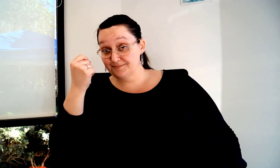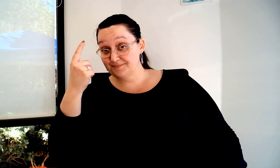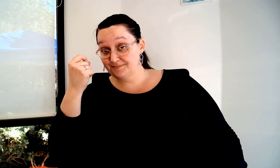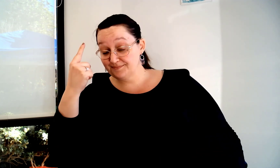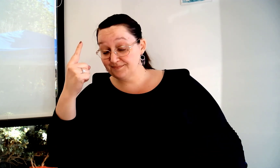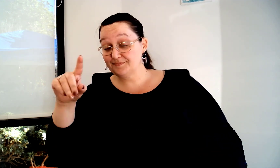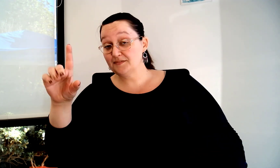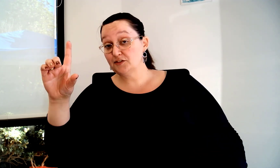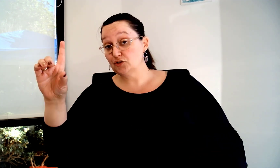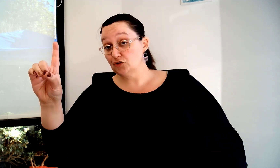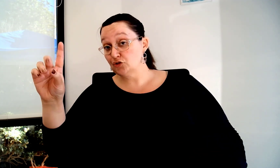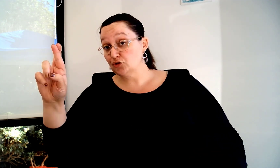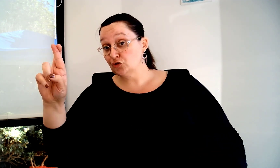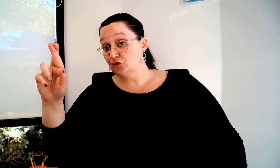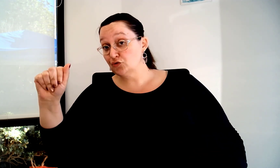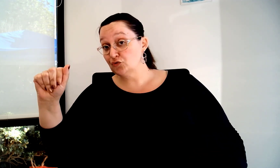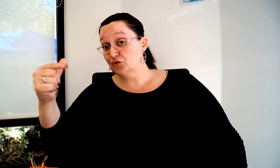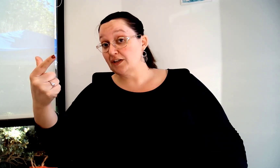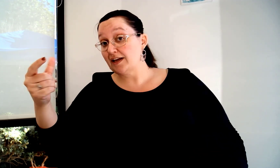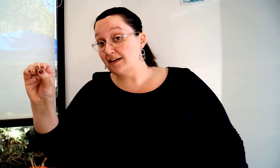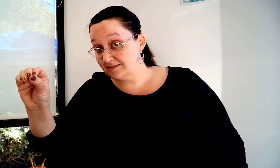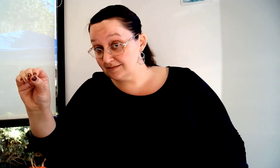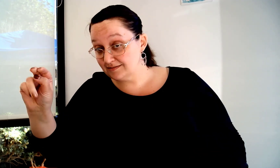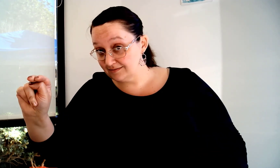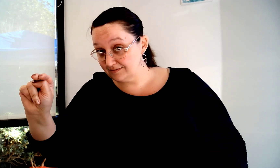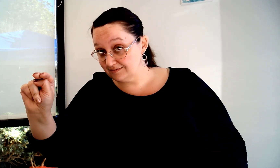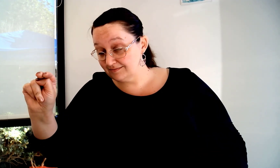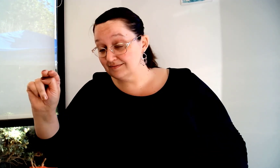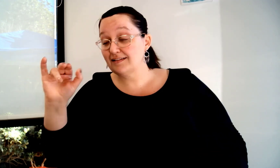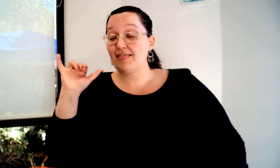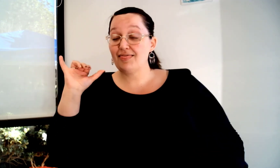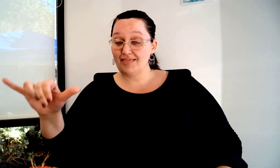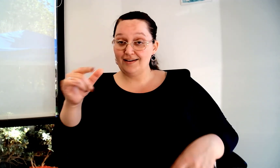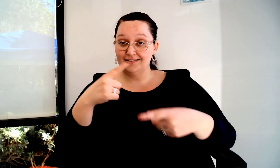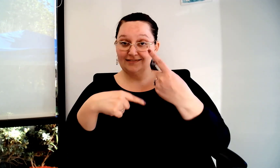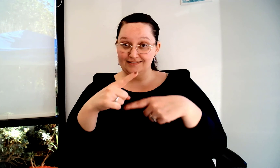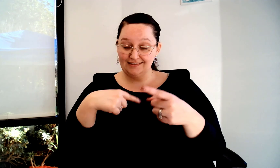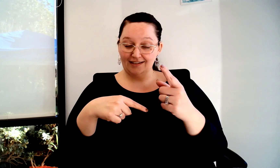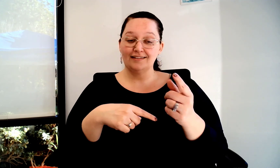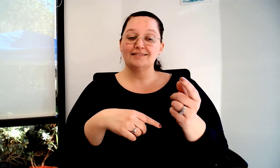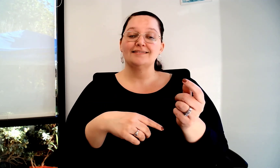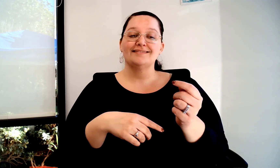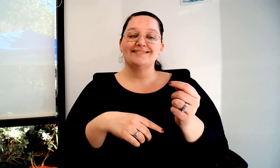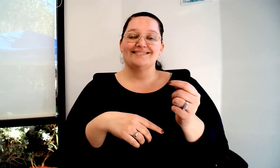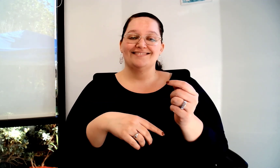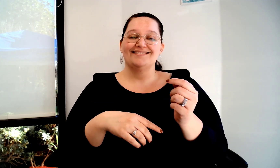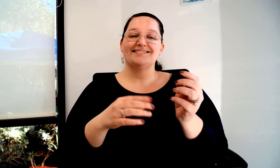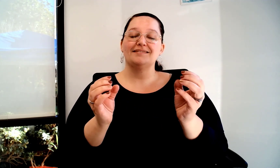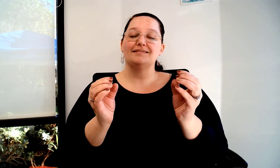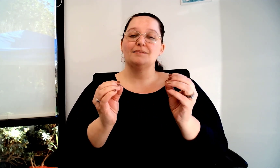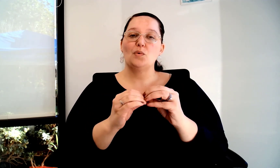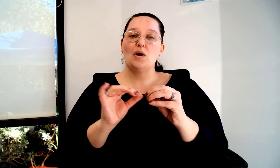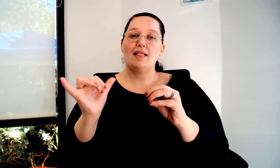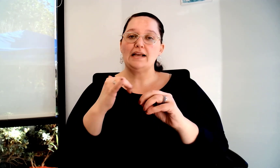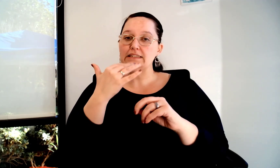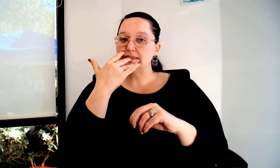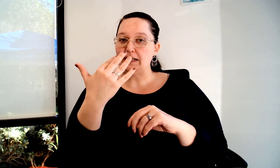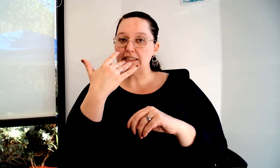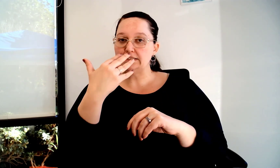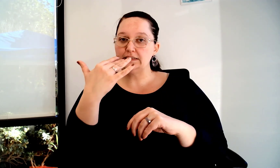Now, the sign dragon. That sign is actually a combination